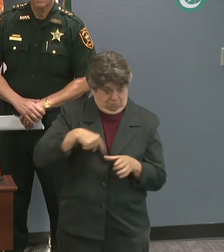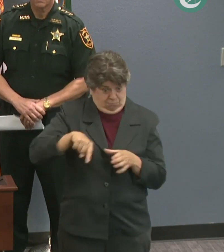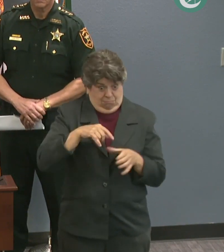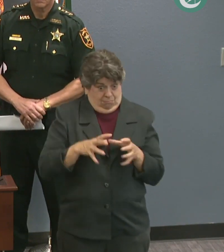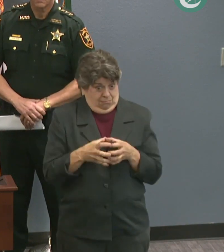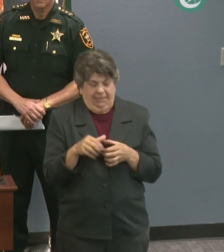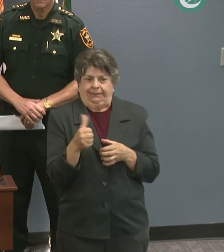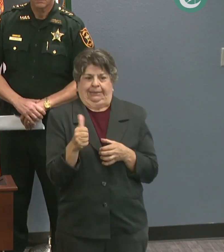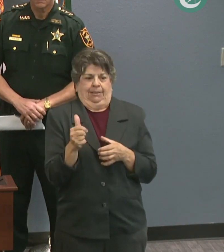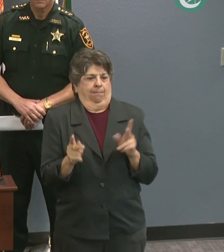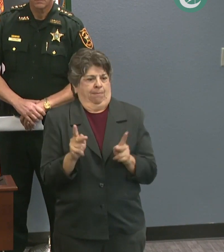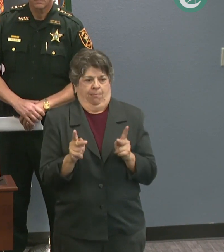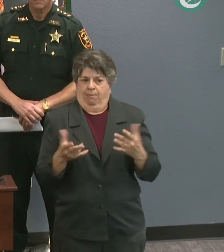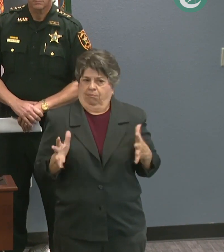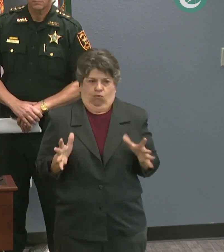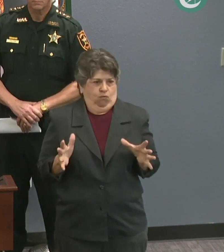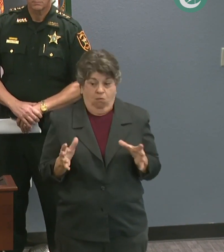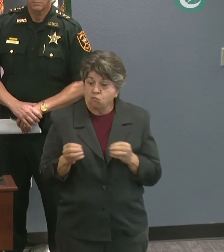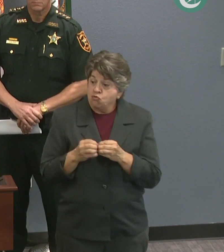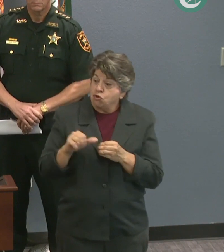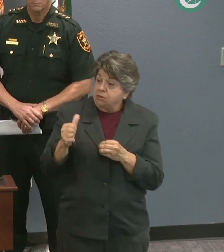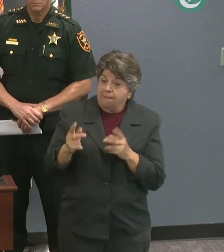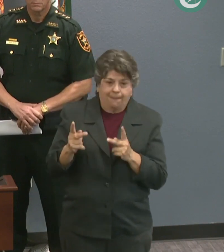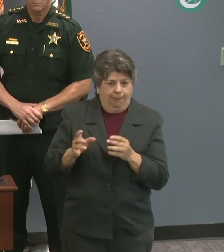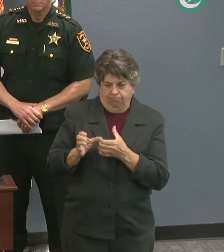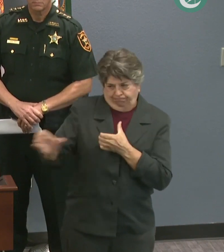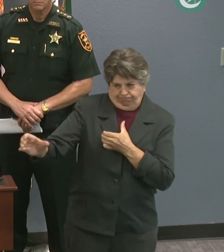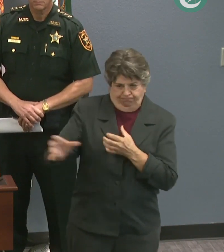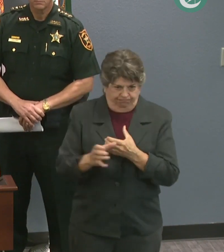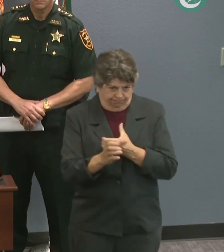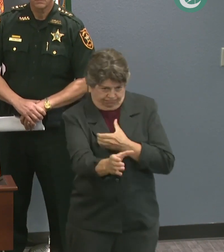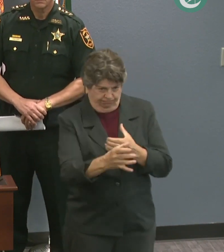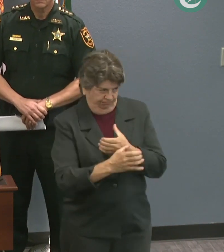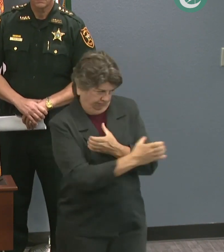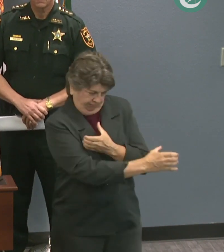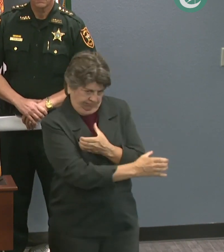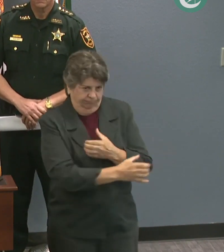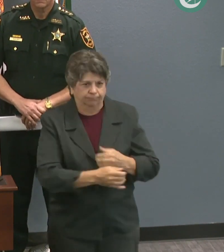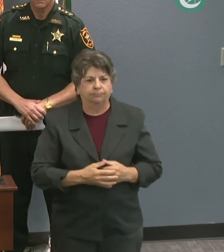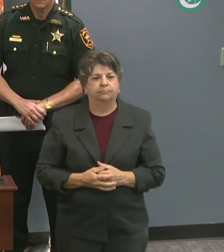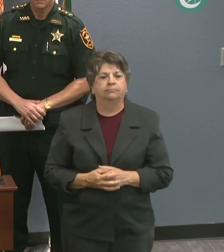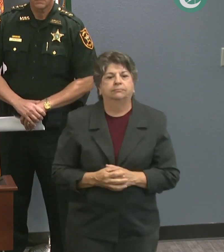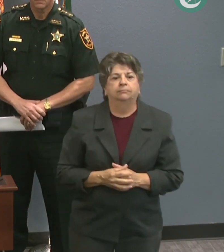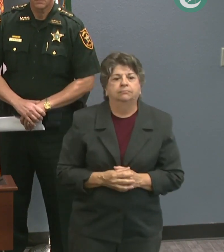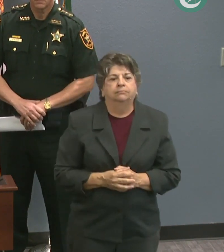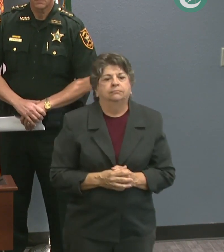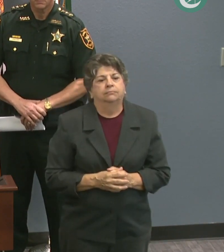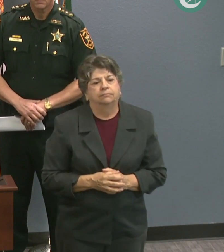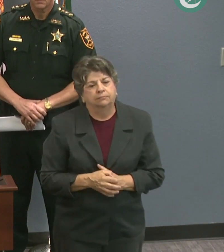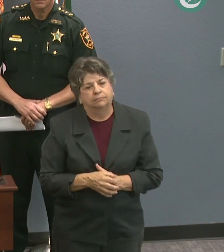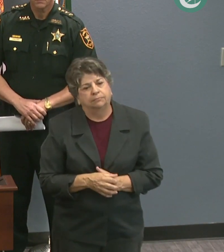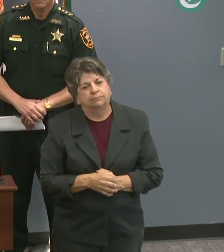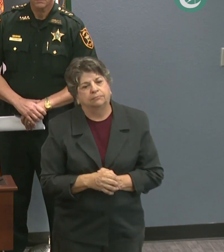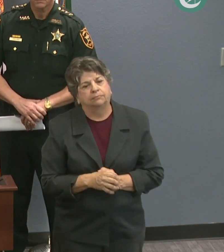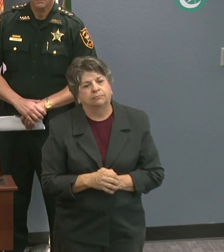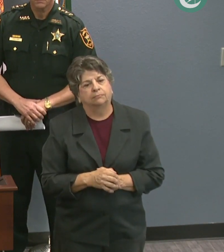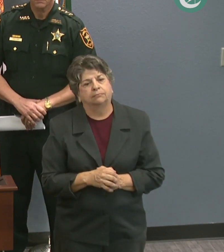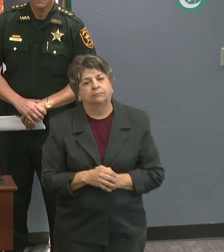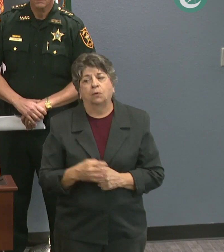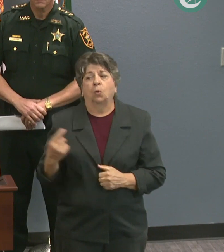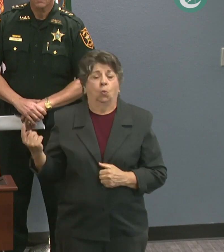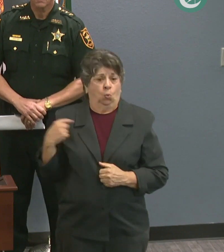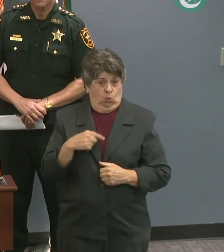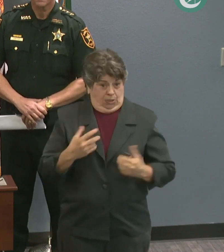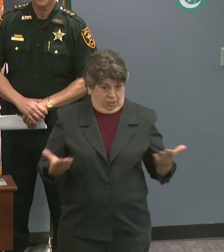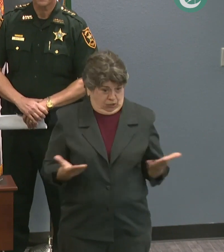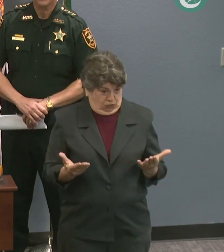separation. We are fully in support of this order and ask Pinellas County residents, visitors, and our establishments